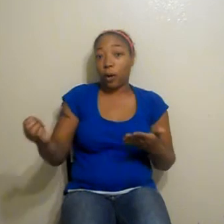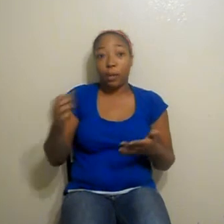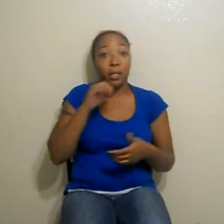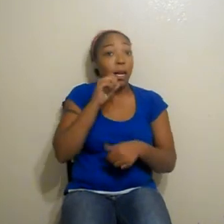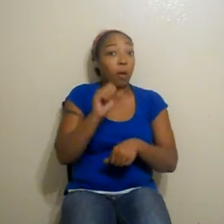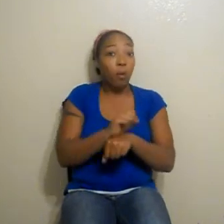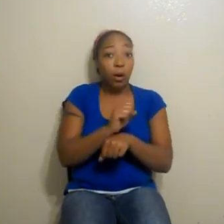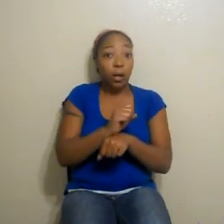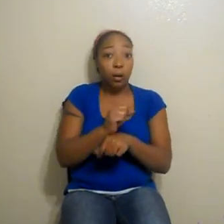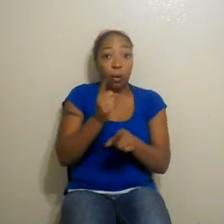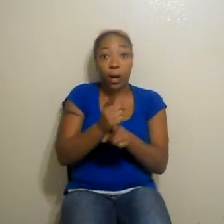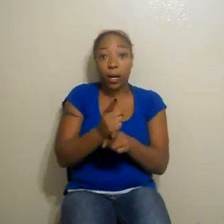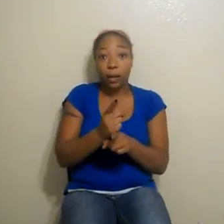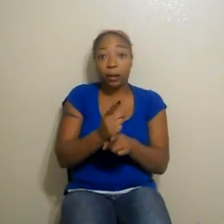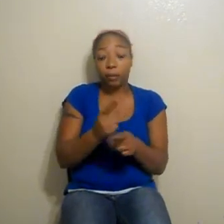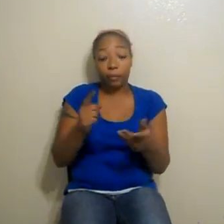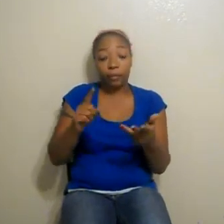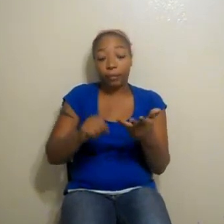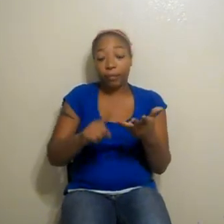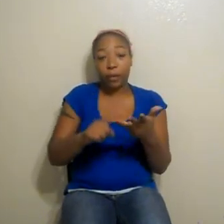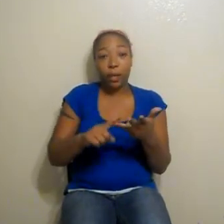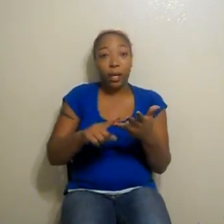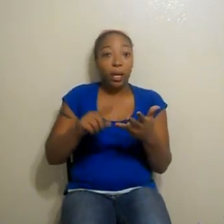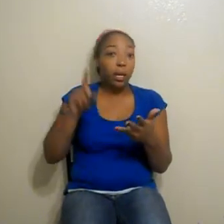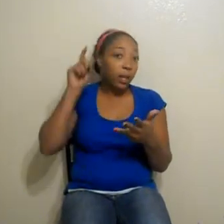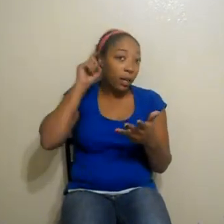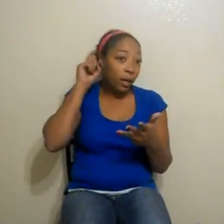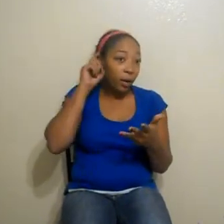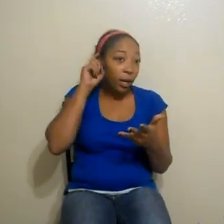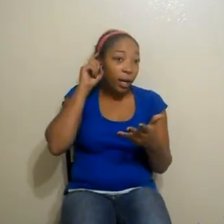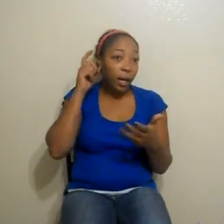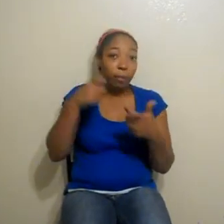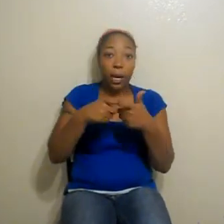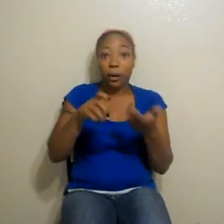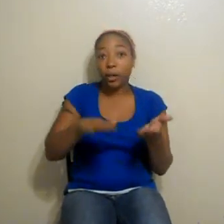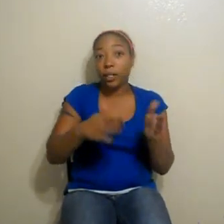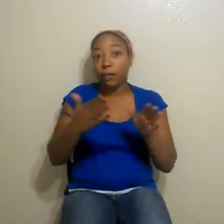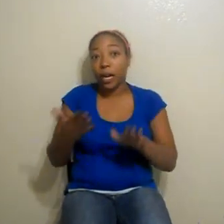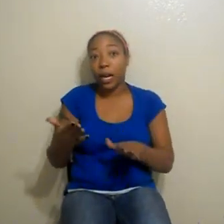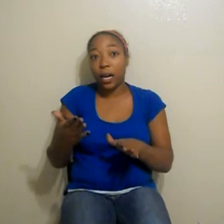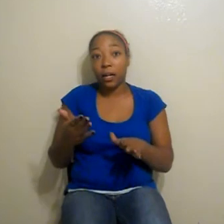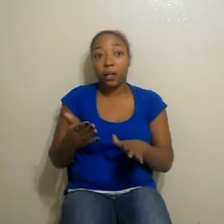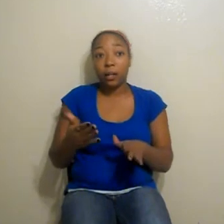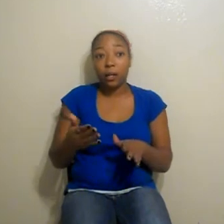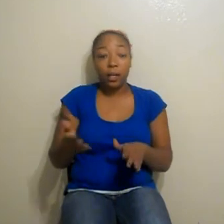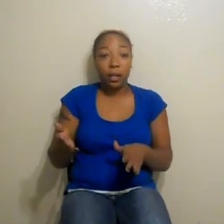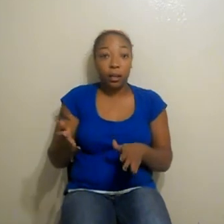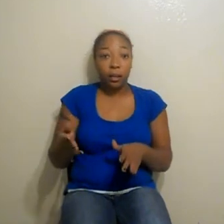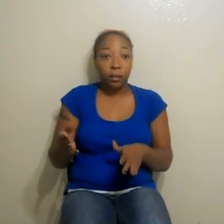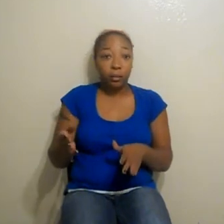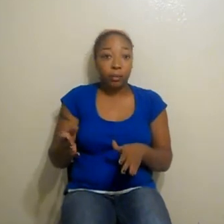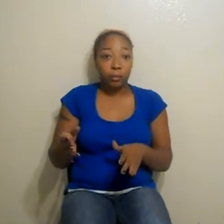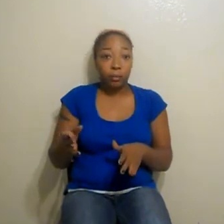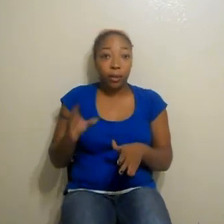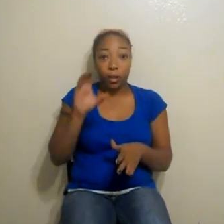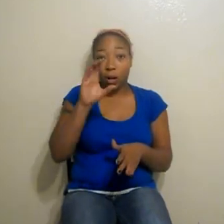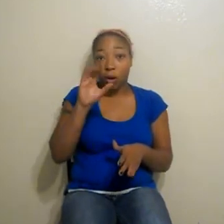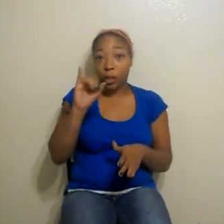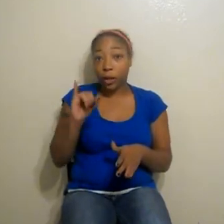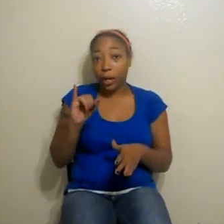equipment's not working right. The hearing aid batteries have died. The cochlear